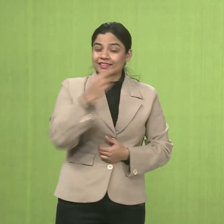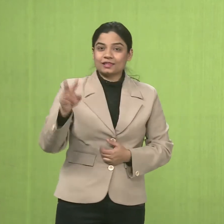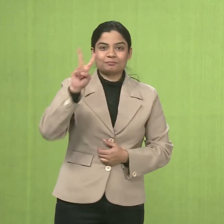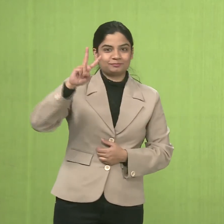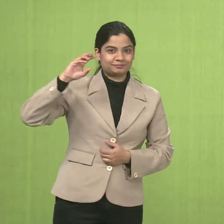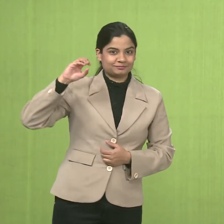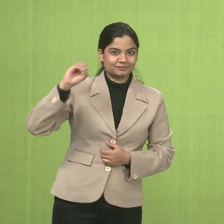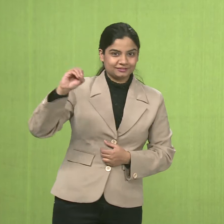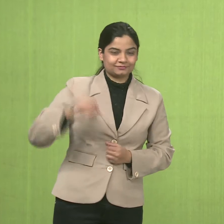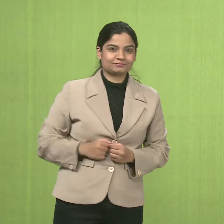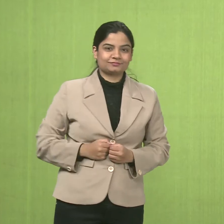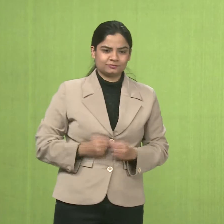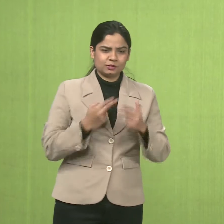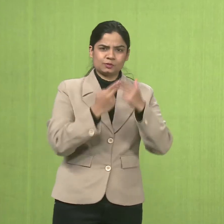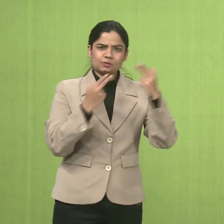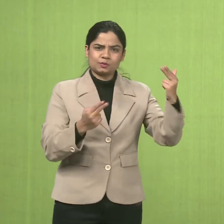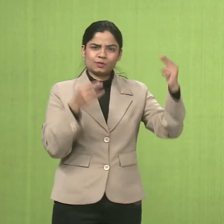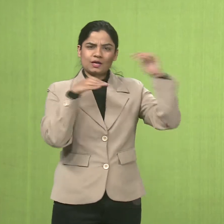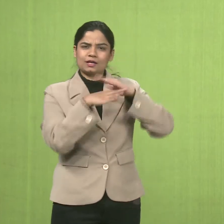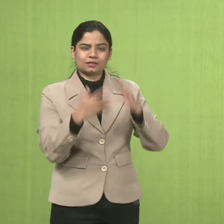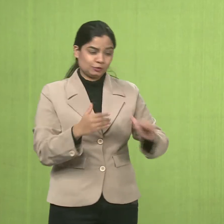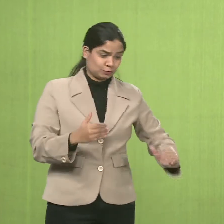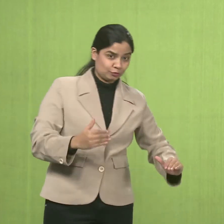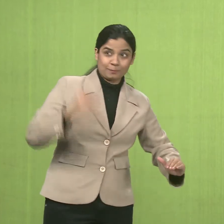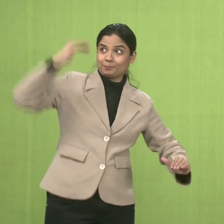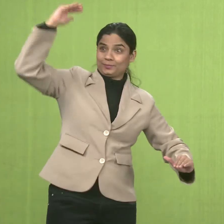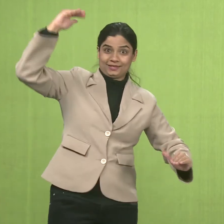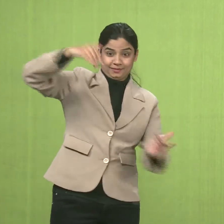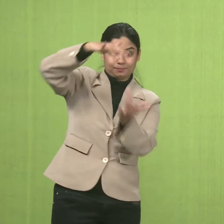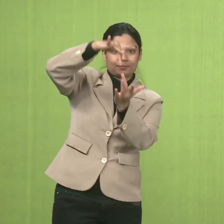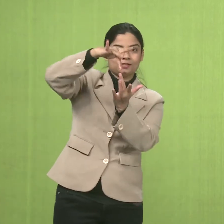number 20. The title is Adolescence,